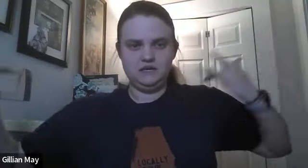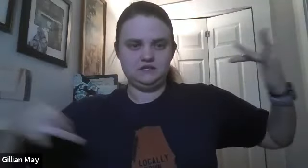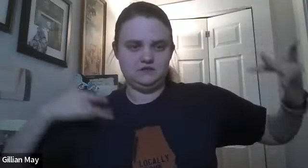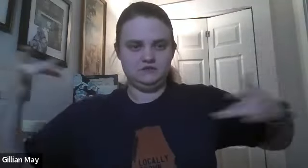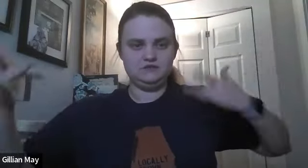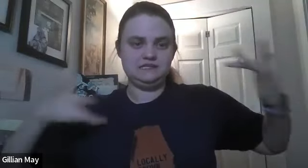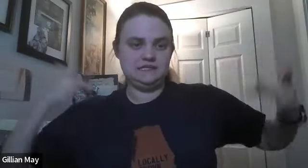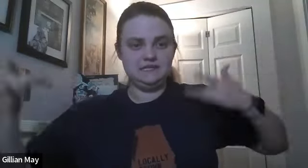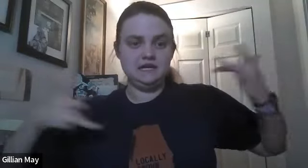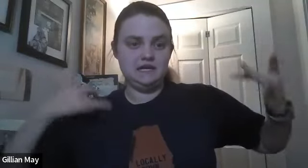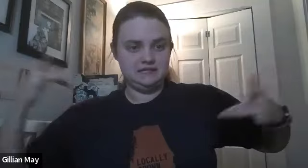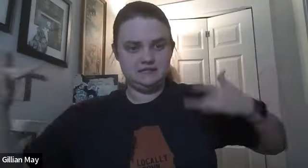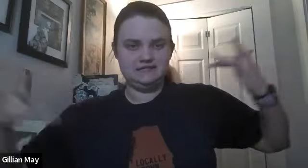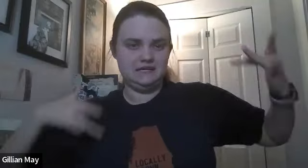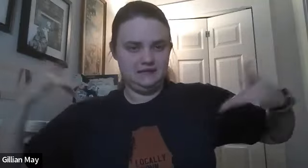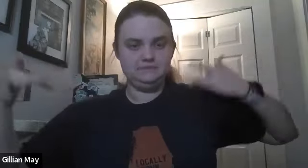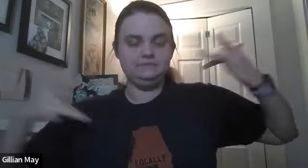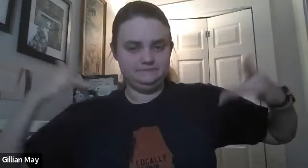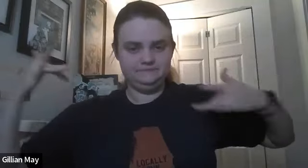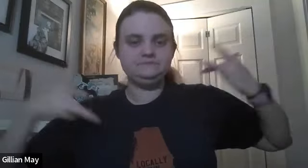making circles and it's excited. Mm-hmm.